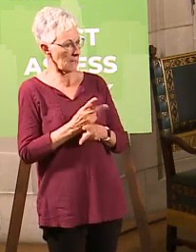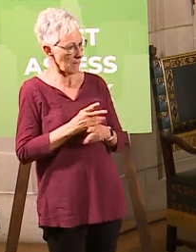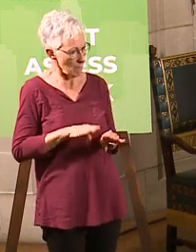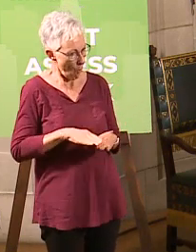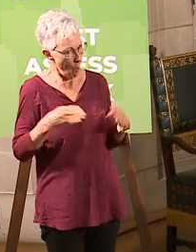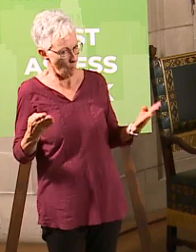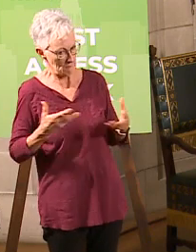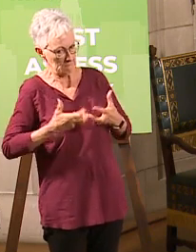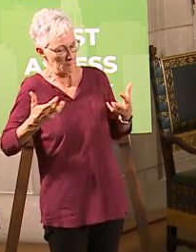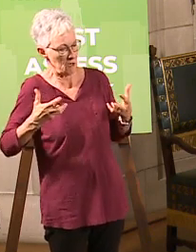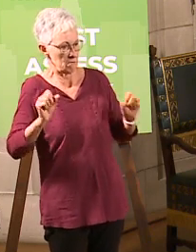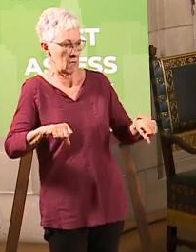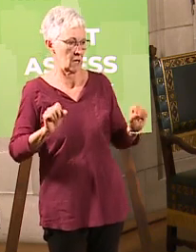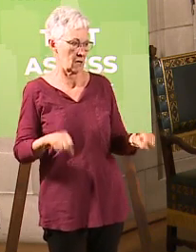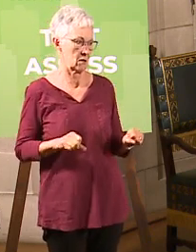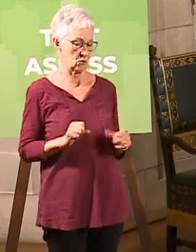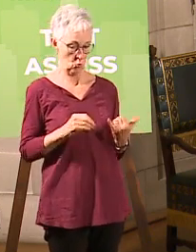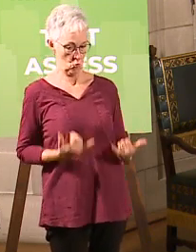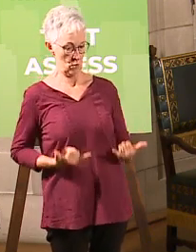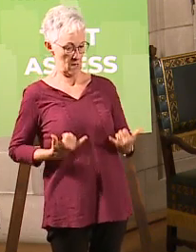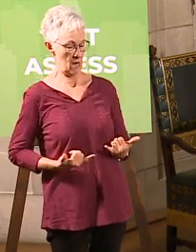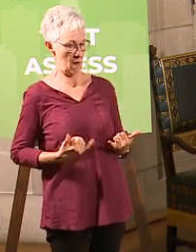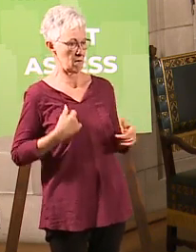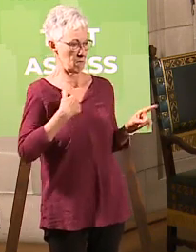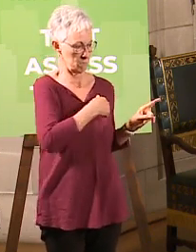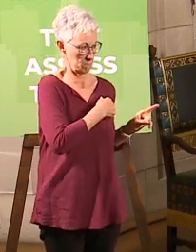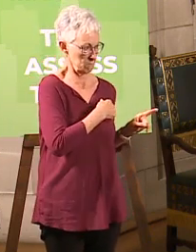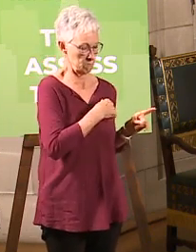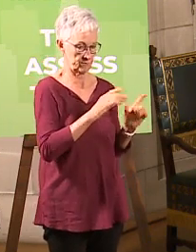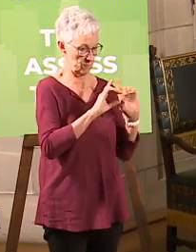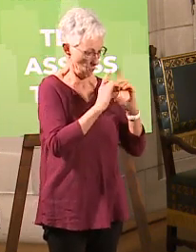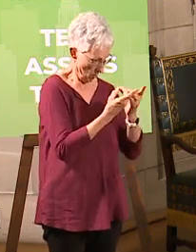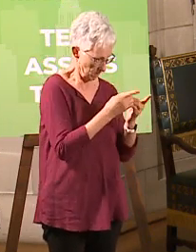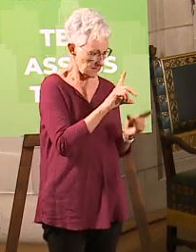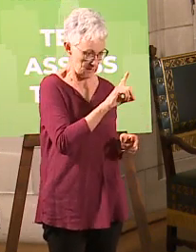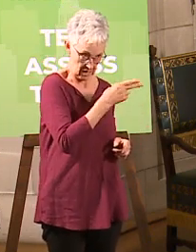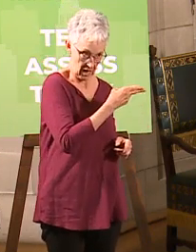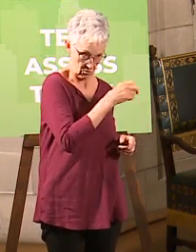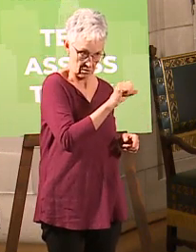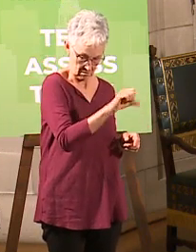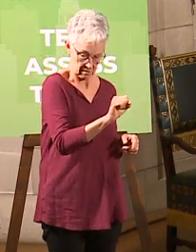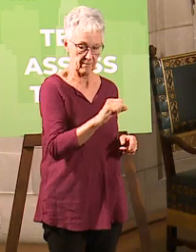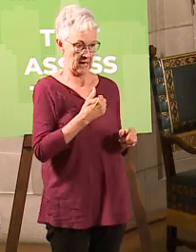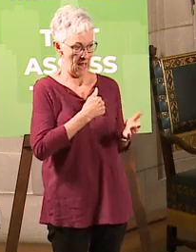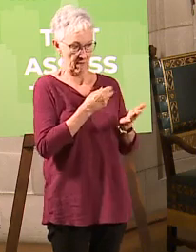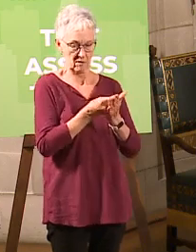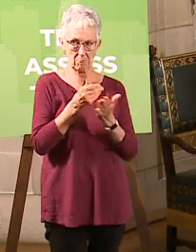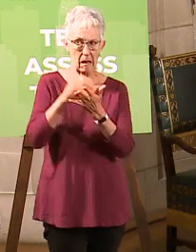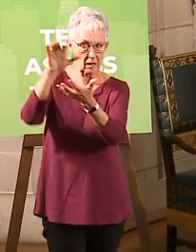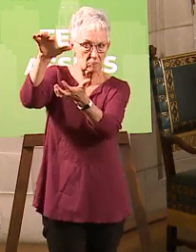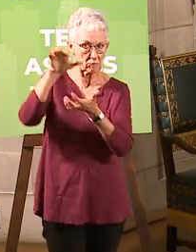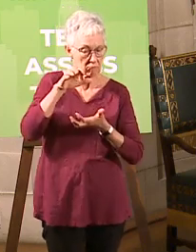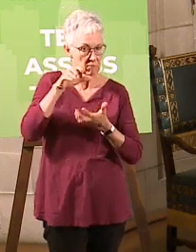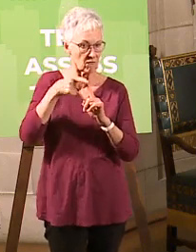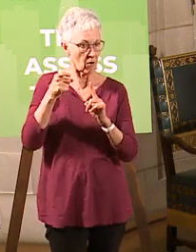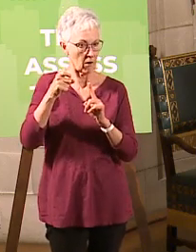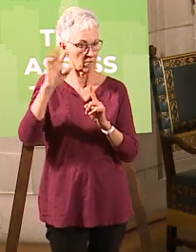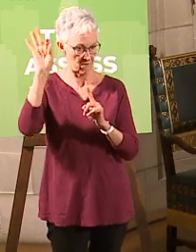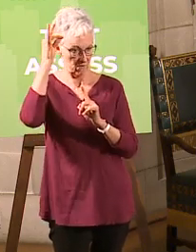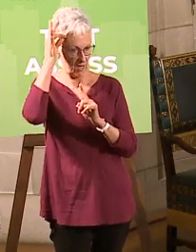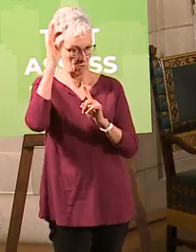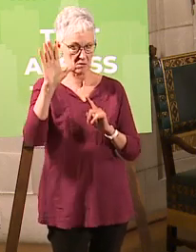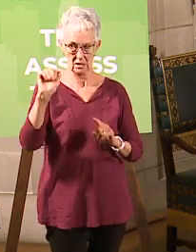to allow families to continue working for their employers. We are focusing the CARES Act funding to help child care, family home